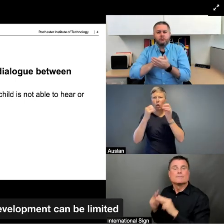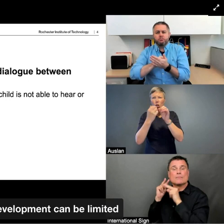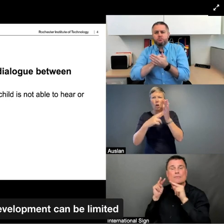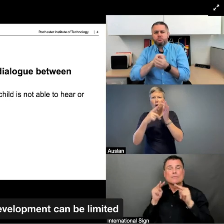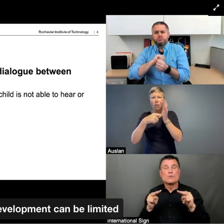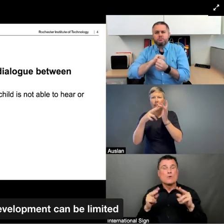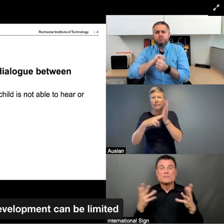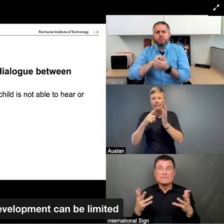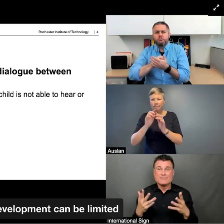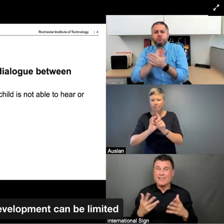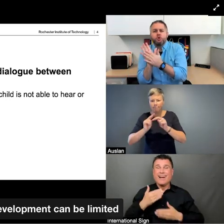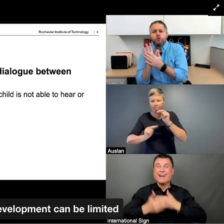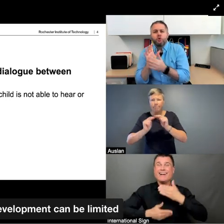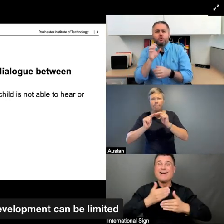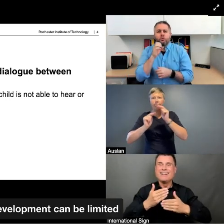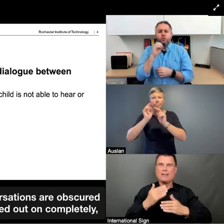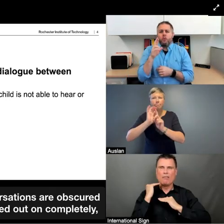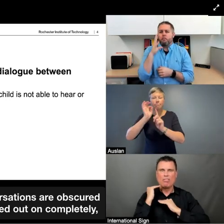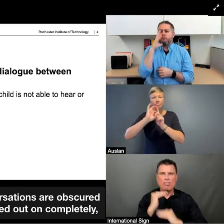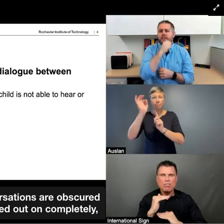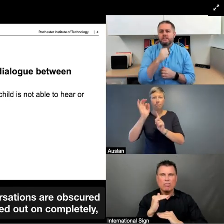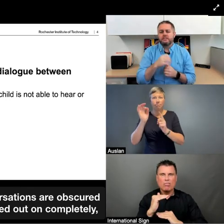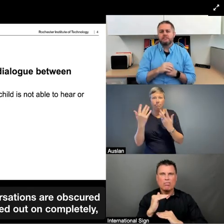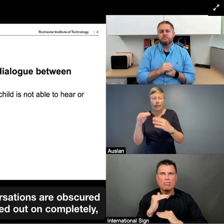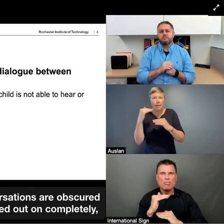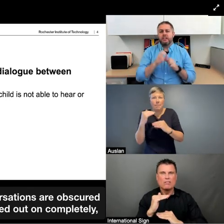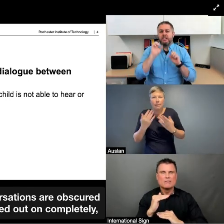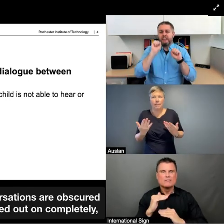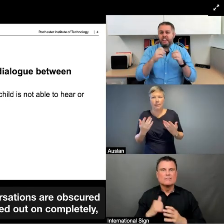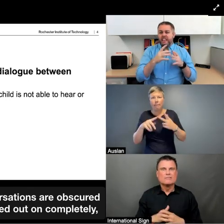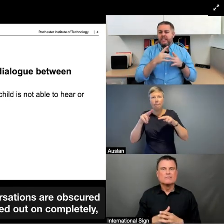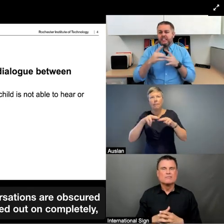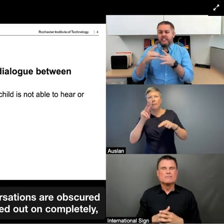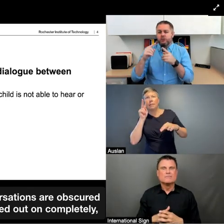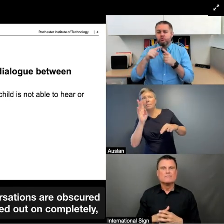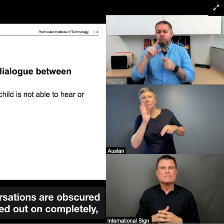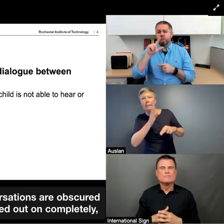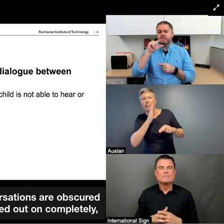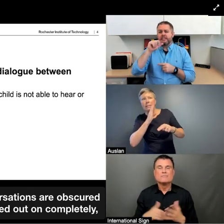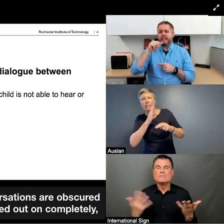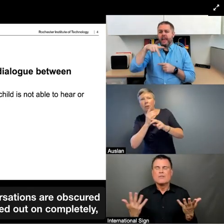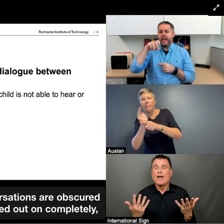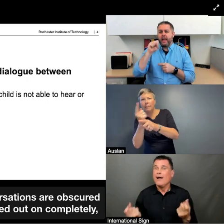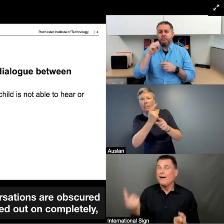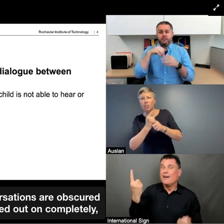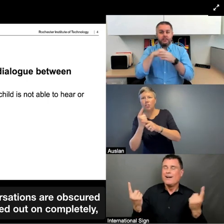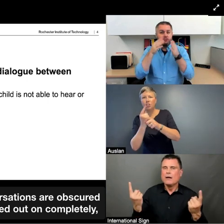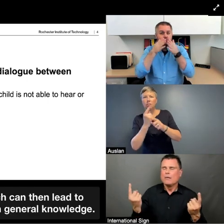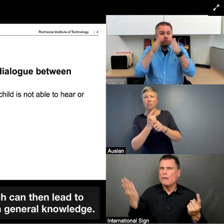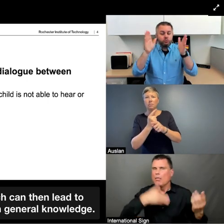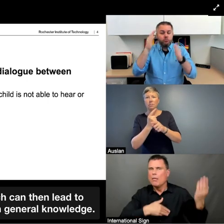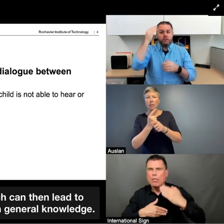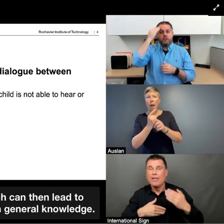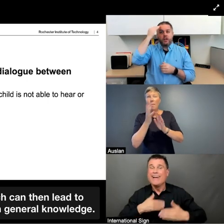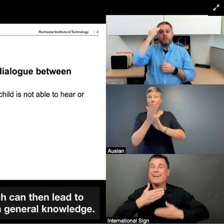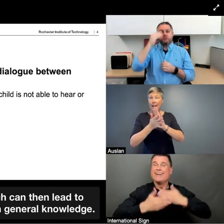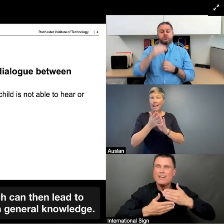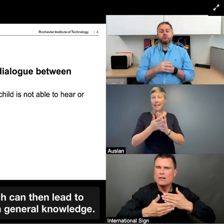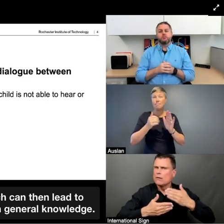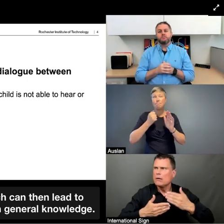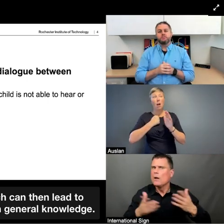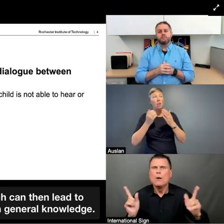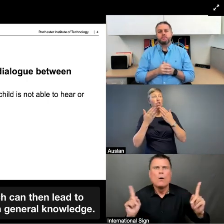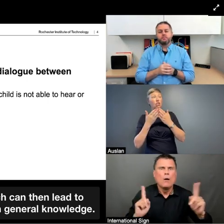Cognitive development can be limited if conversations are obscured or missed out on completely, which can then lead